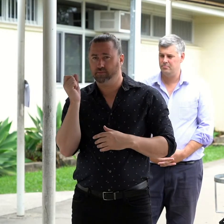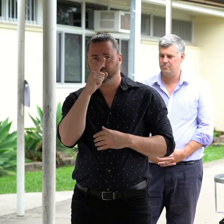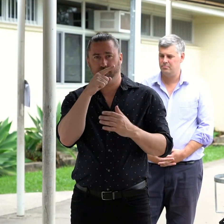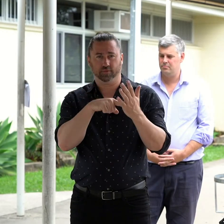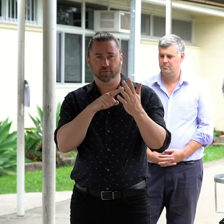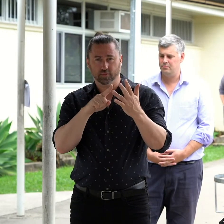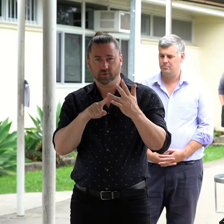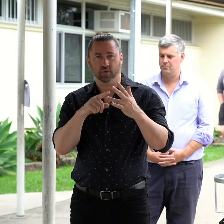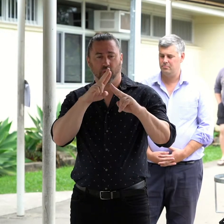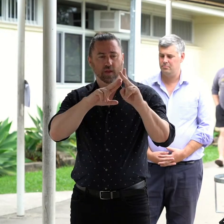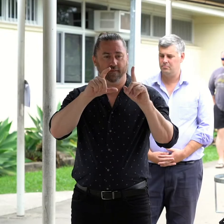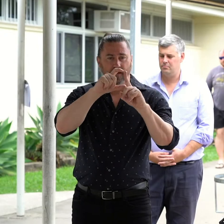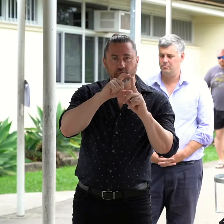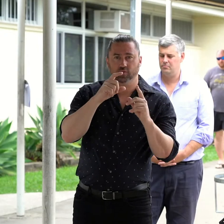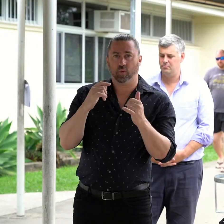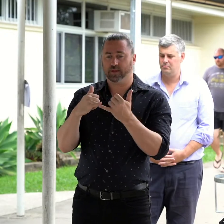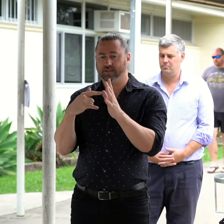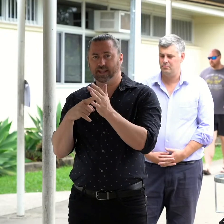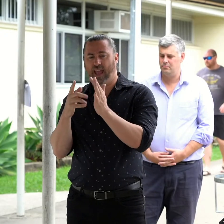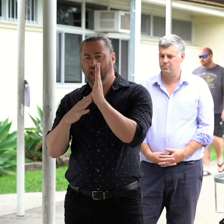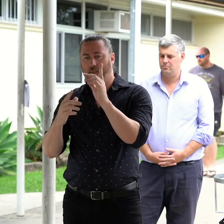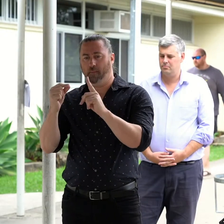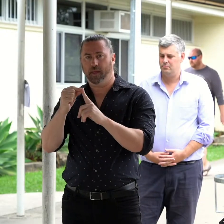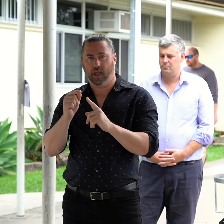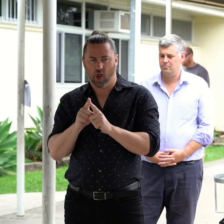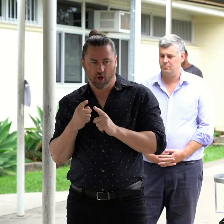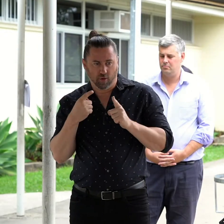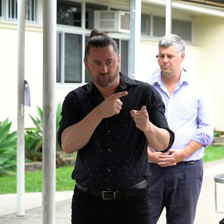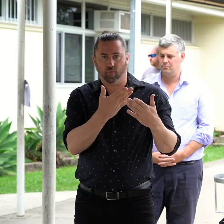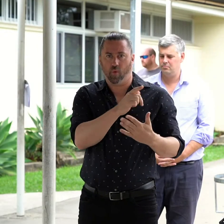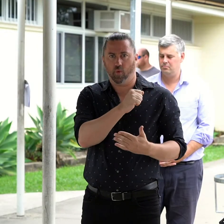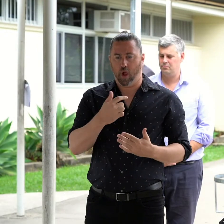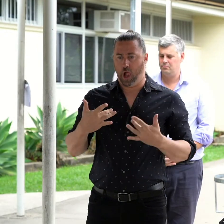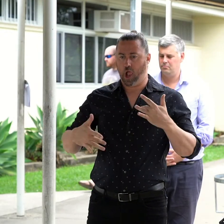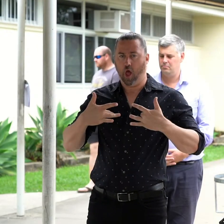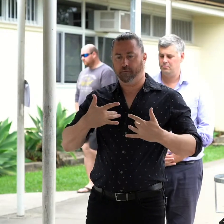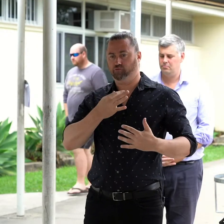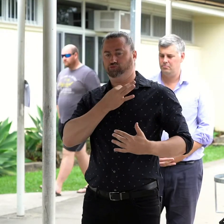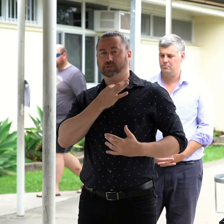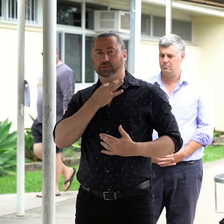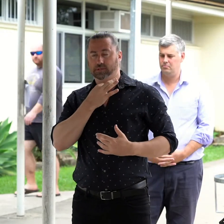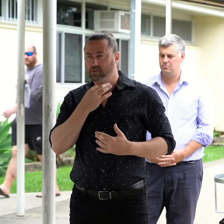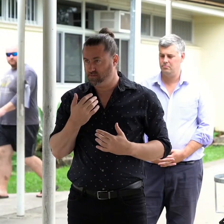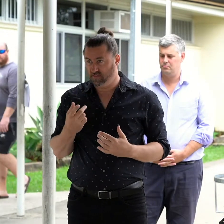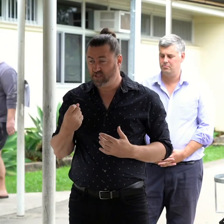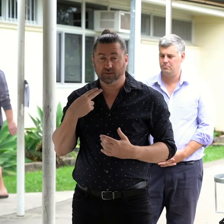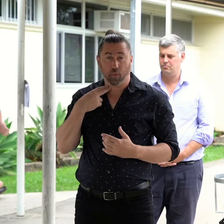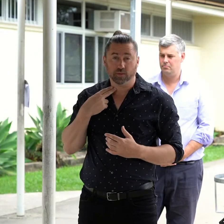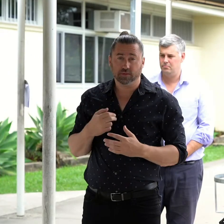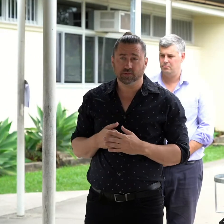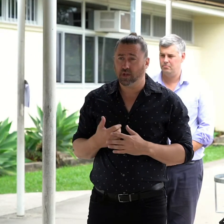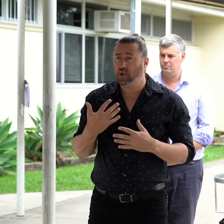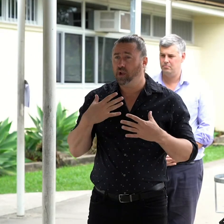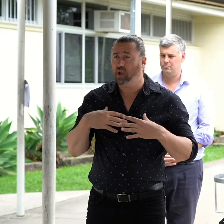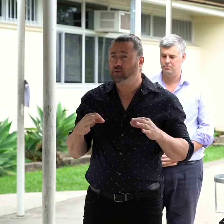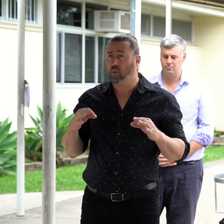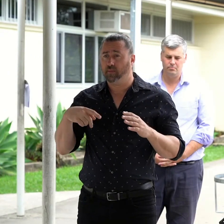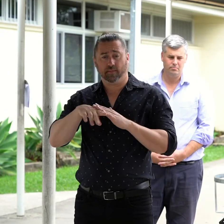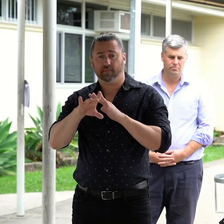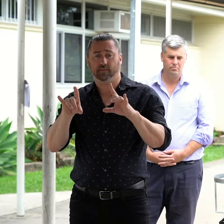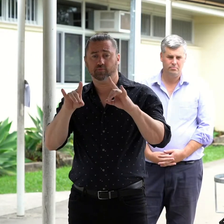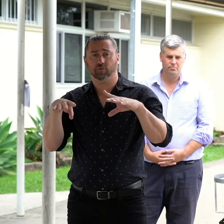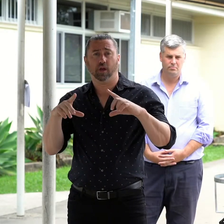state Queensland MPs? Oh, look, it's disappointing. We don't want to move to a state and a country